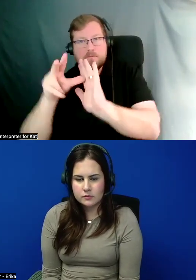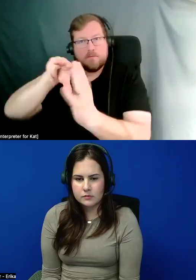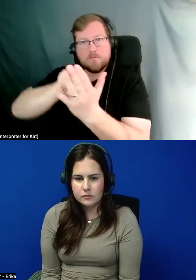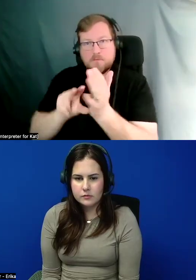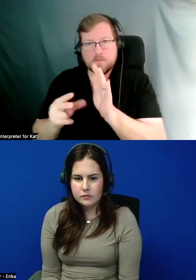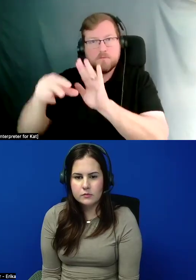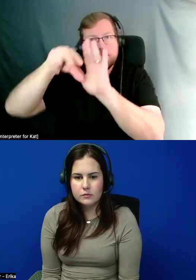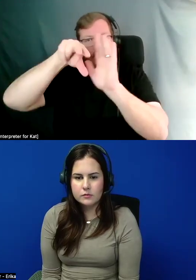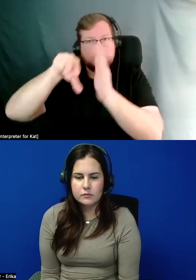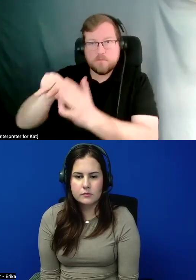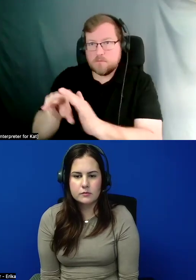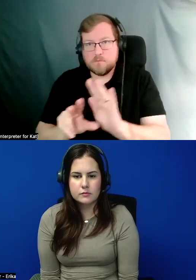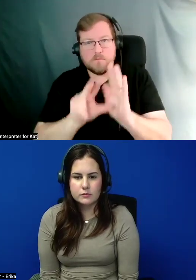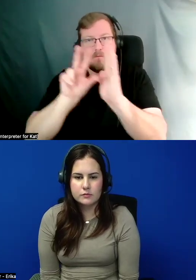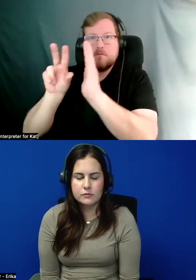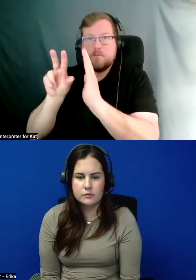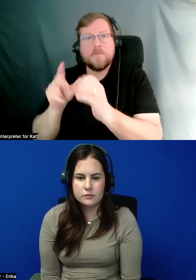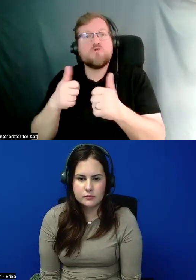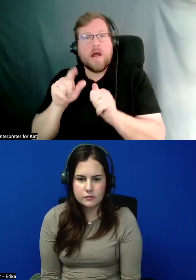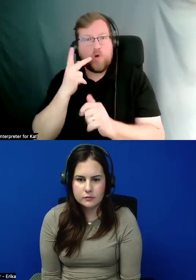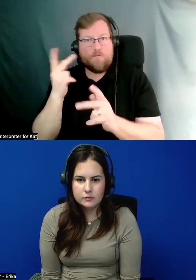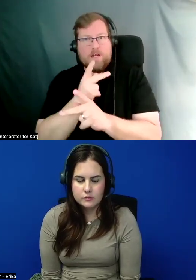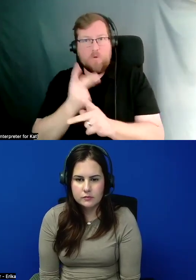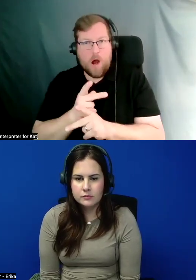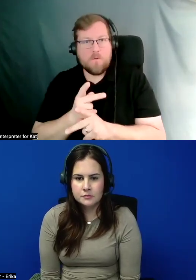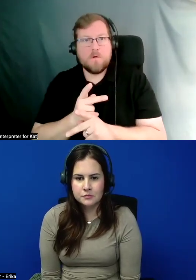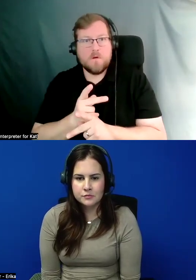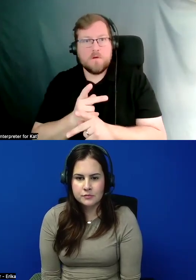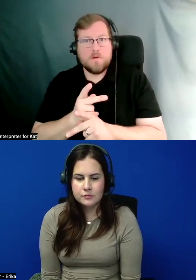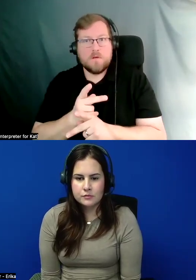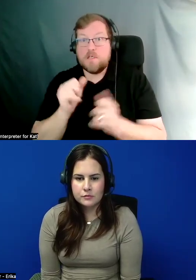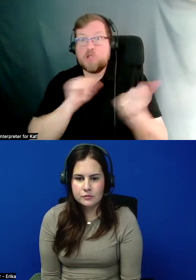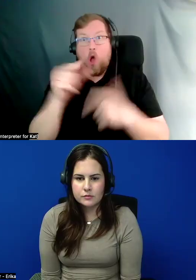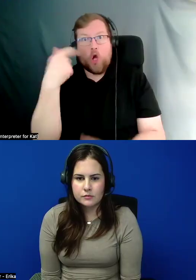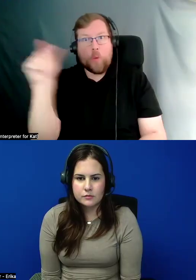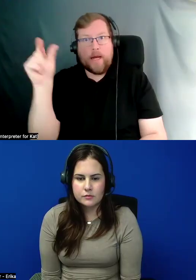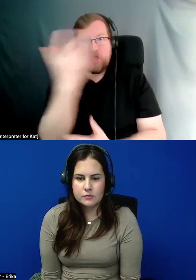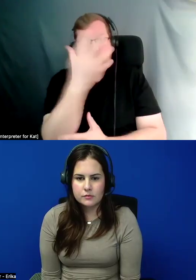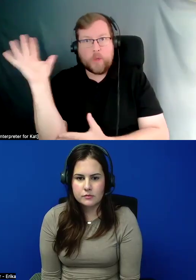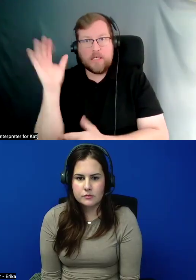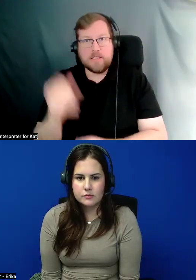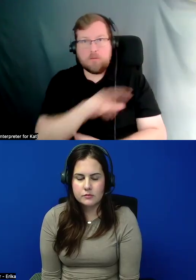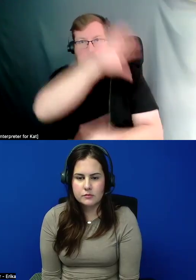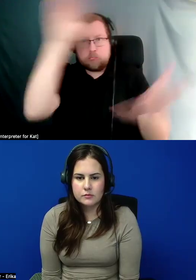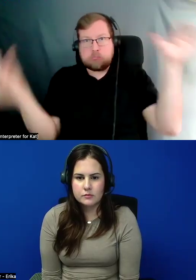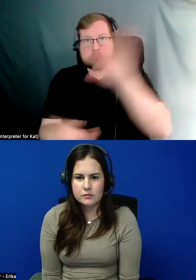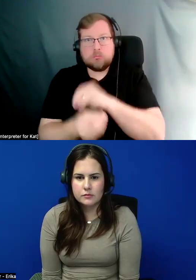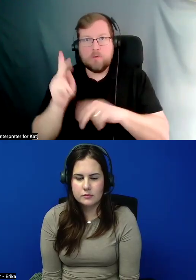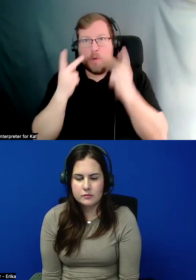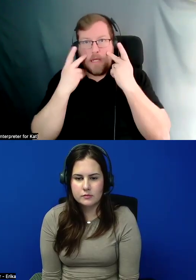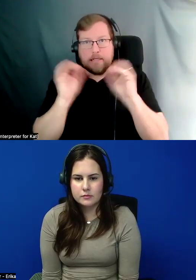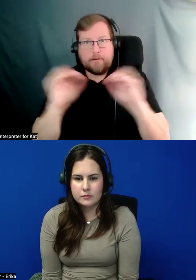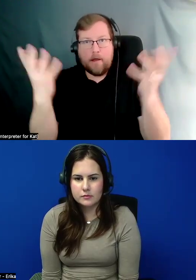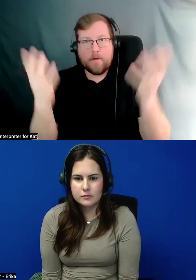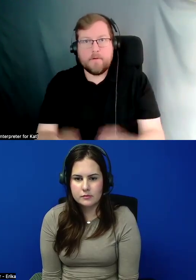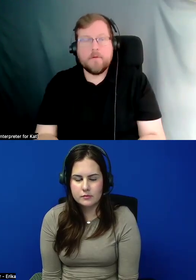way or the film down below because I'm sure it's just green trees down below. You can't see anything. So